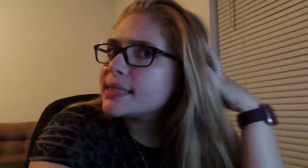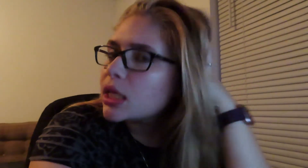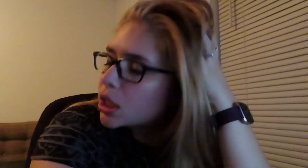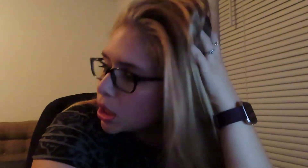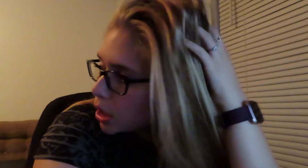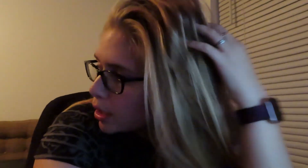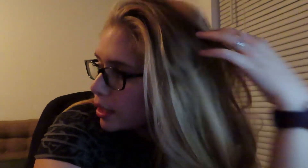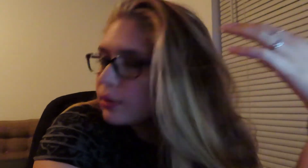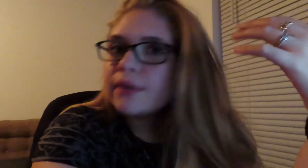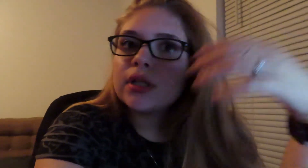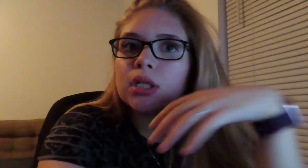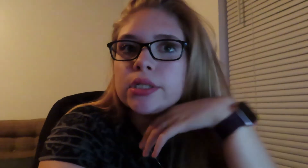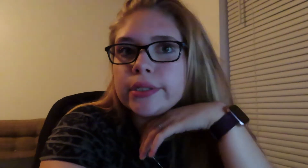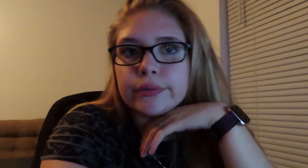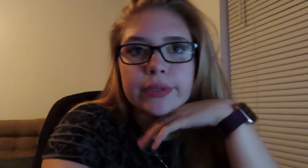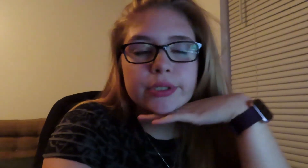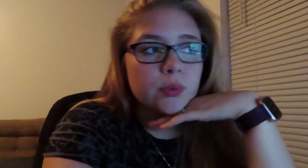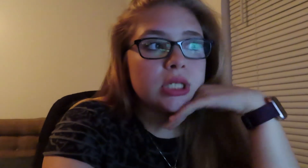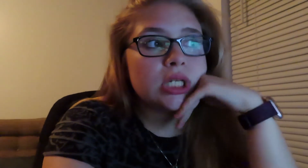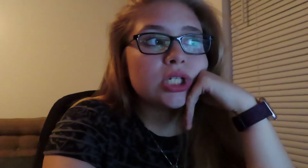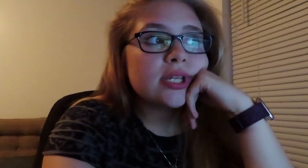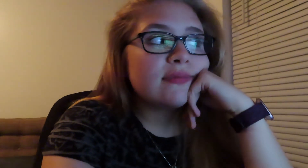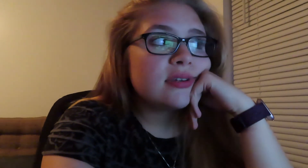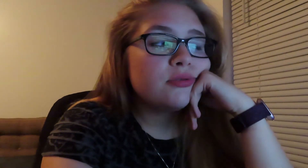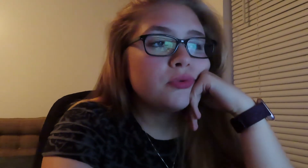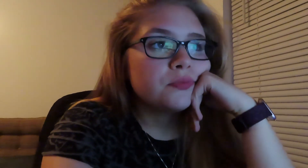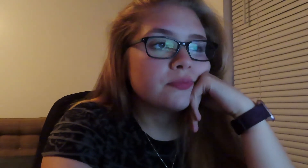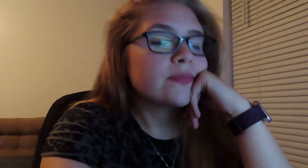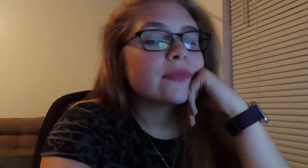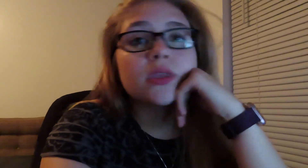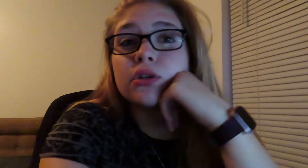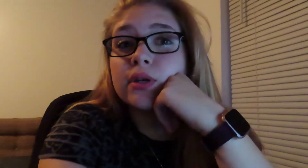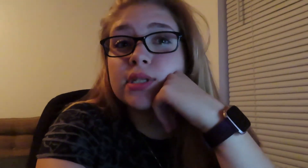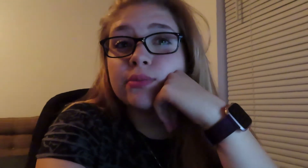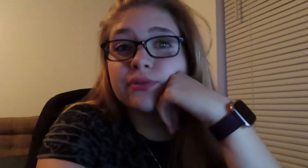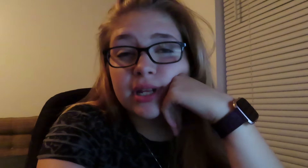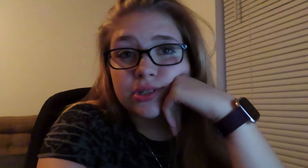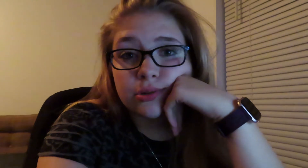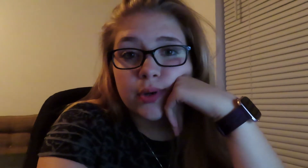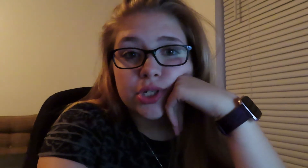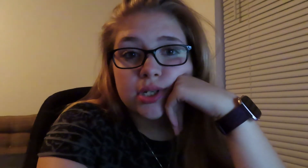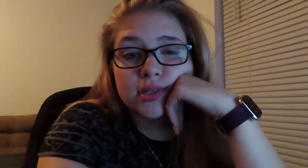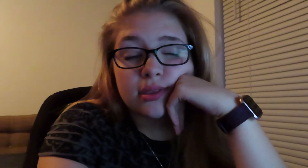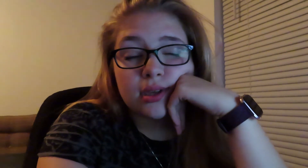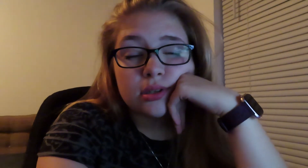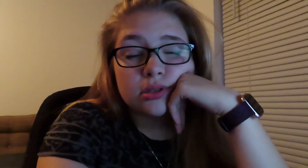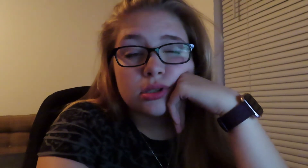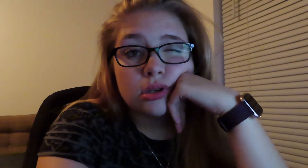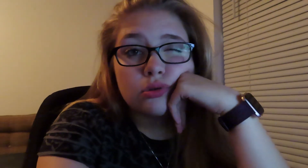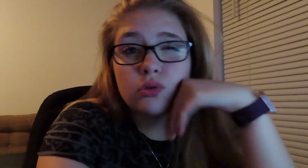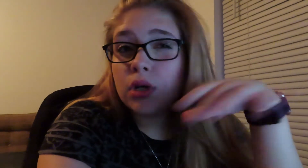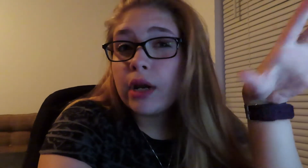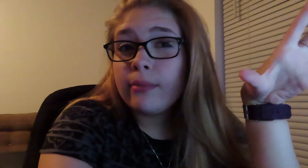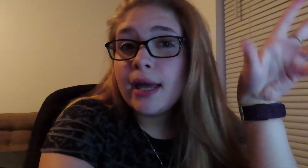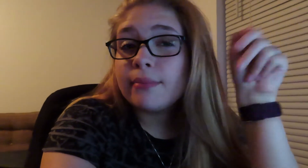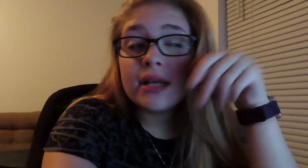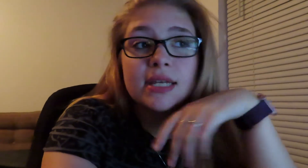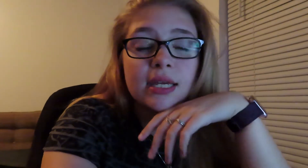i don't have a lot to do actually i just have to do some reflection questions on things so never mind i'm not taking